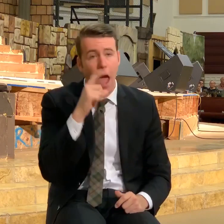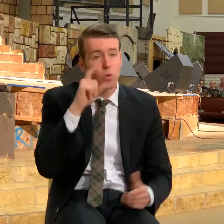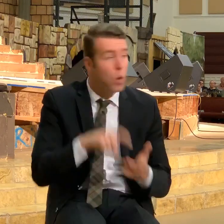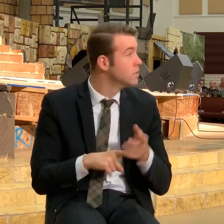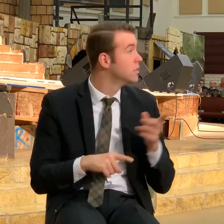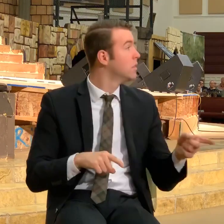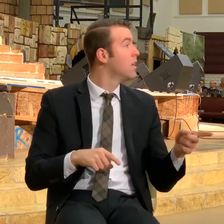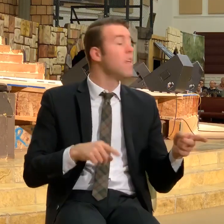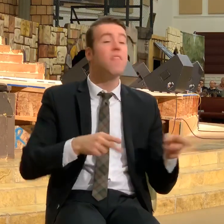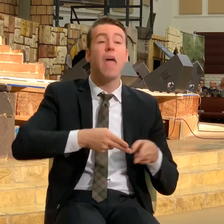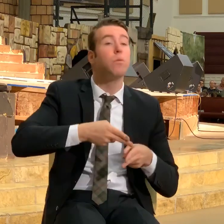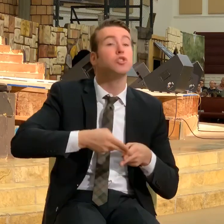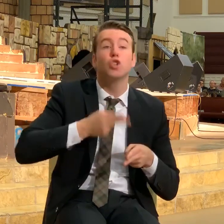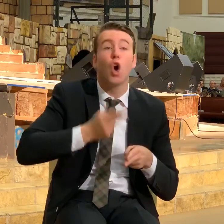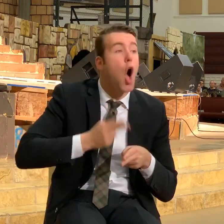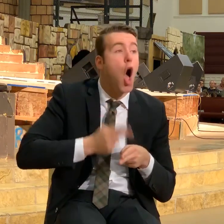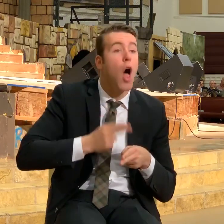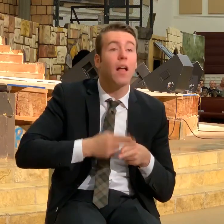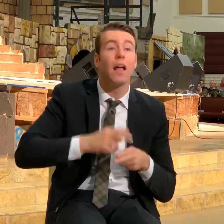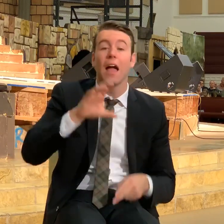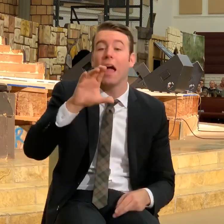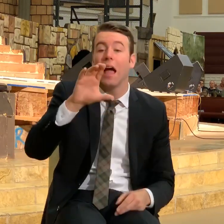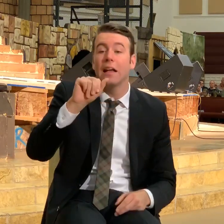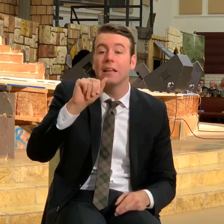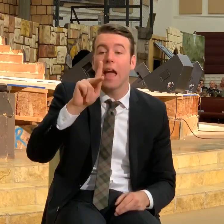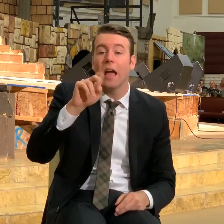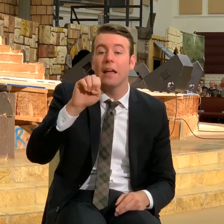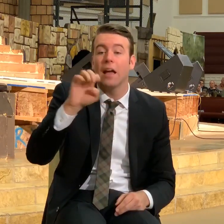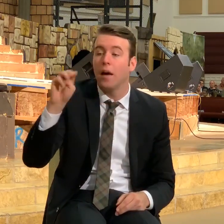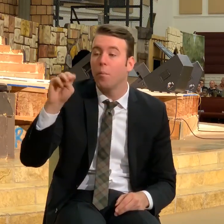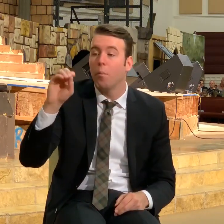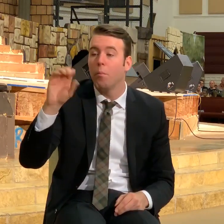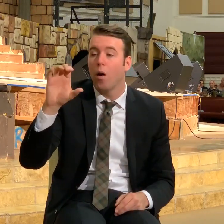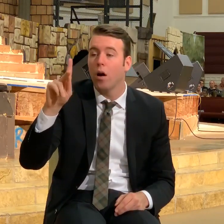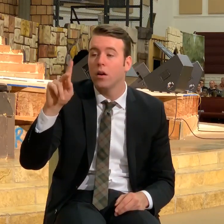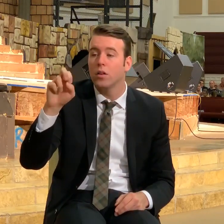They were called cake mockers.